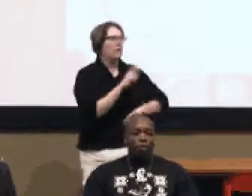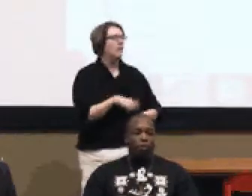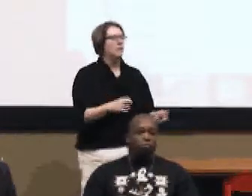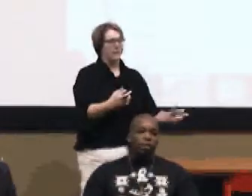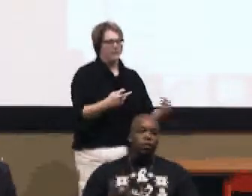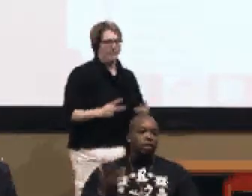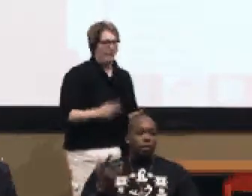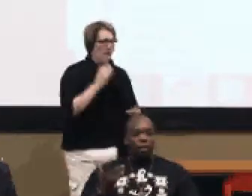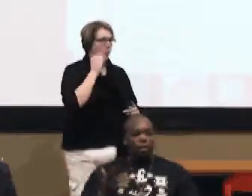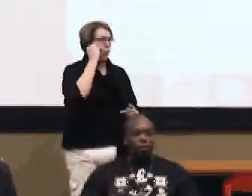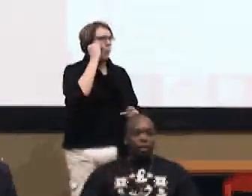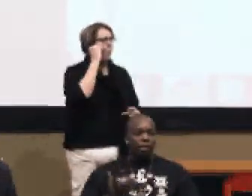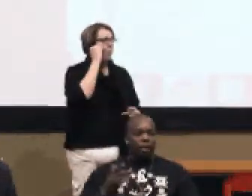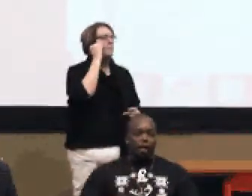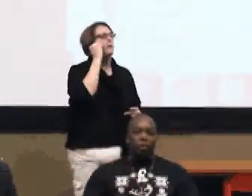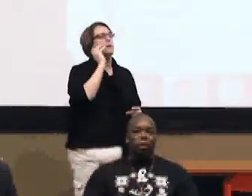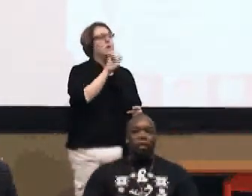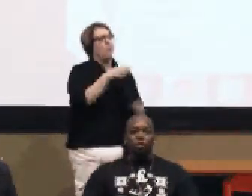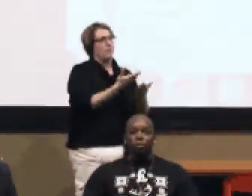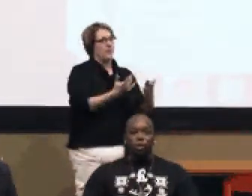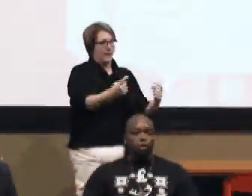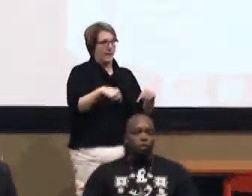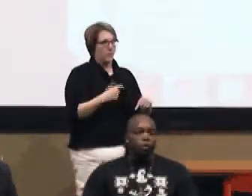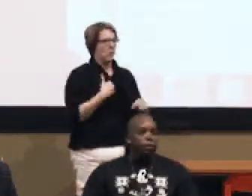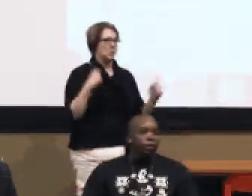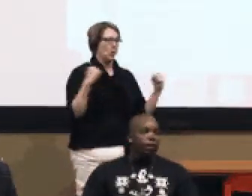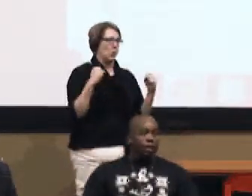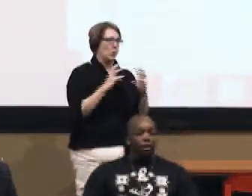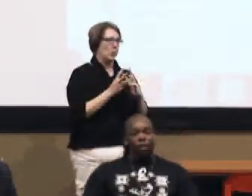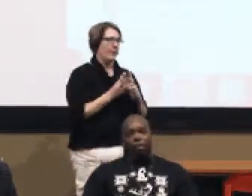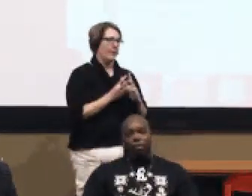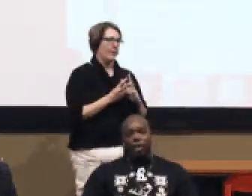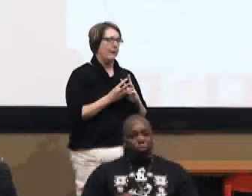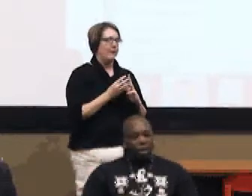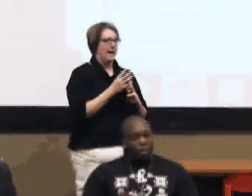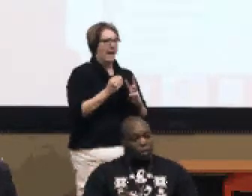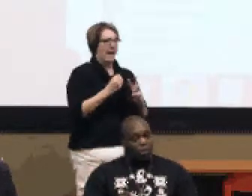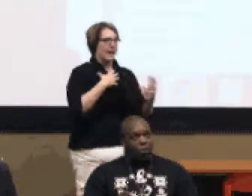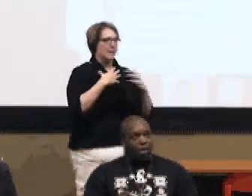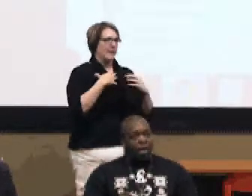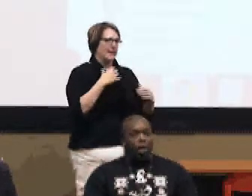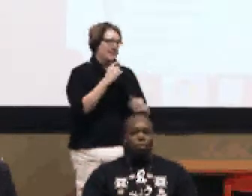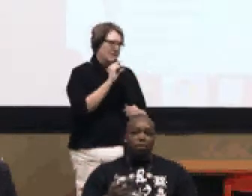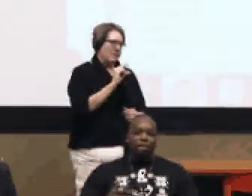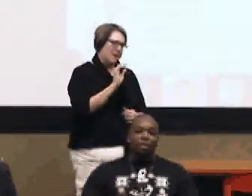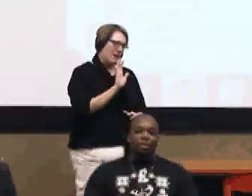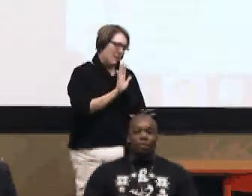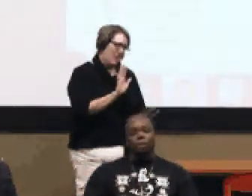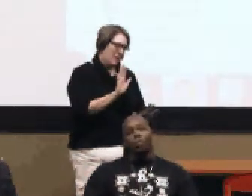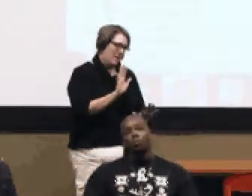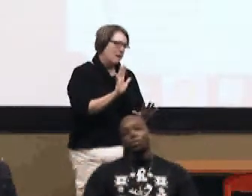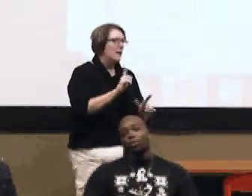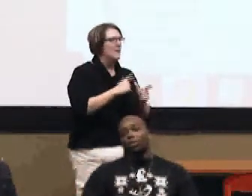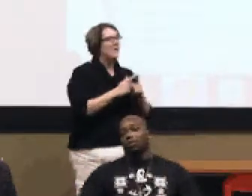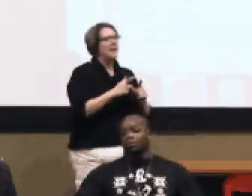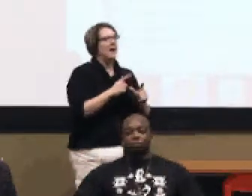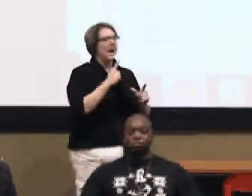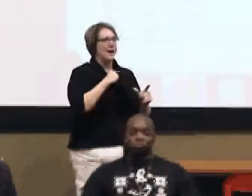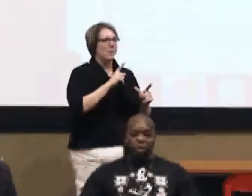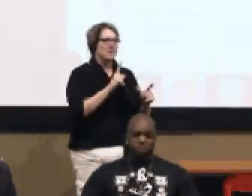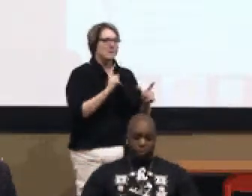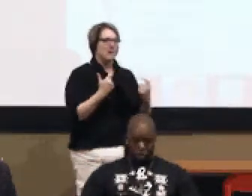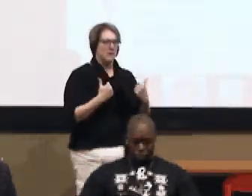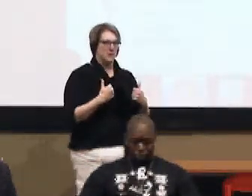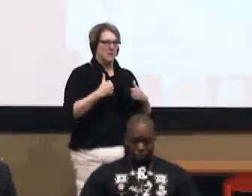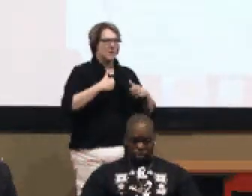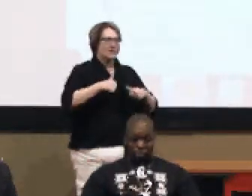back home. The only thing that I came back to was colder weather, and I complained a little bit about that. But then I was able to put on